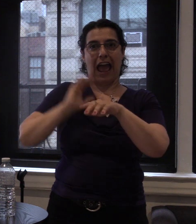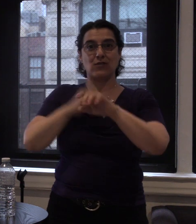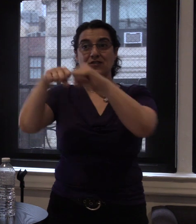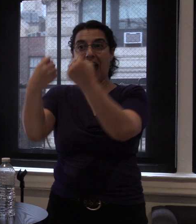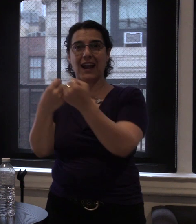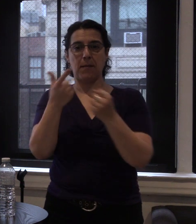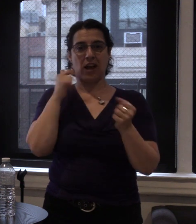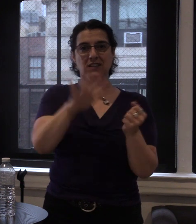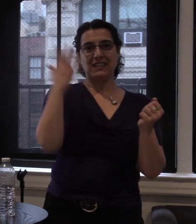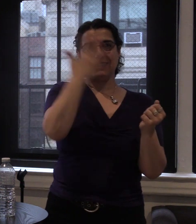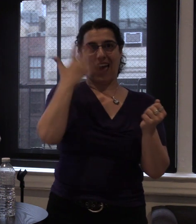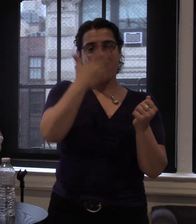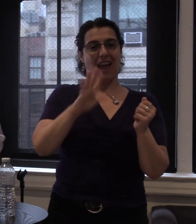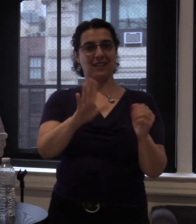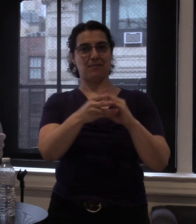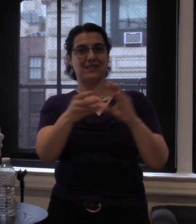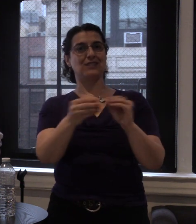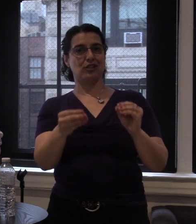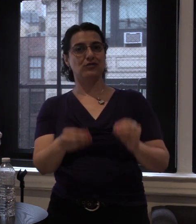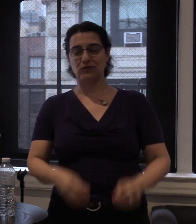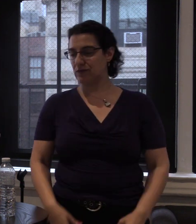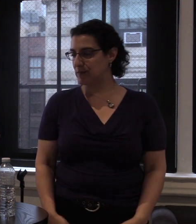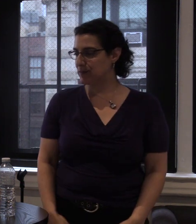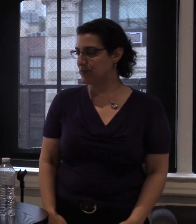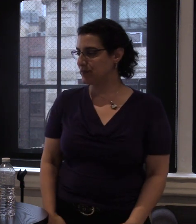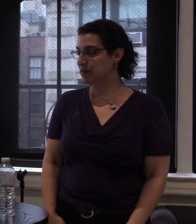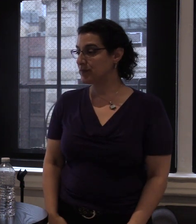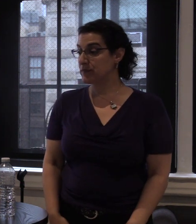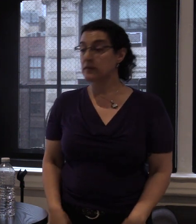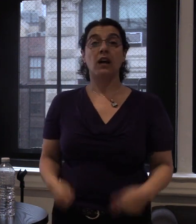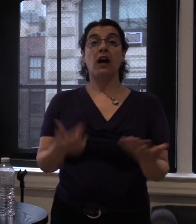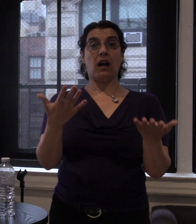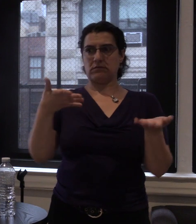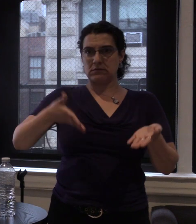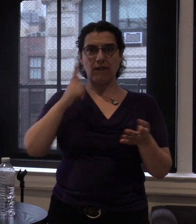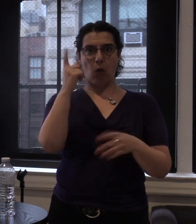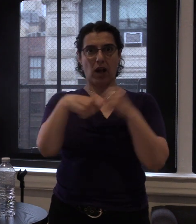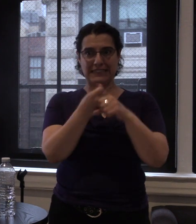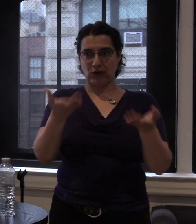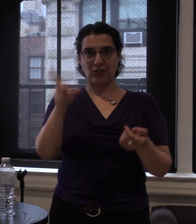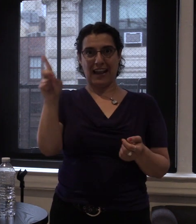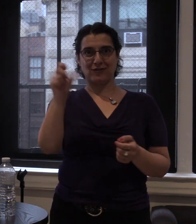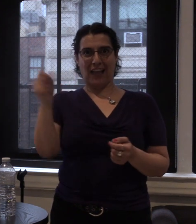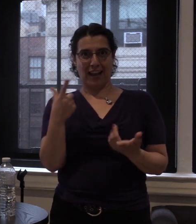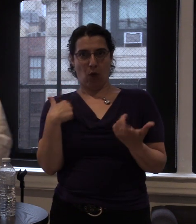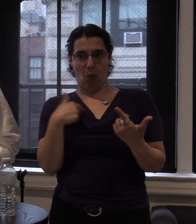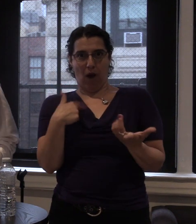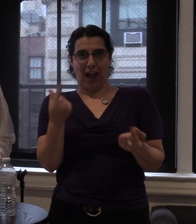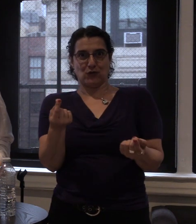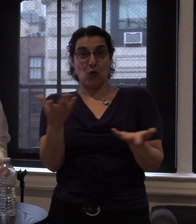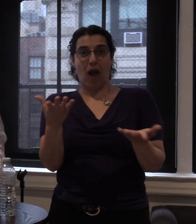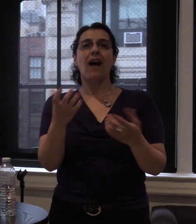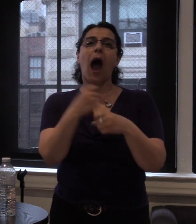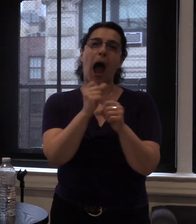its aesthetics and through its message. So what did I do at the Data Society for a year? I